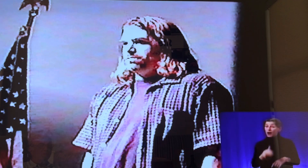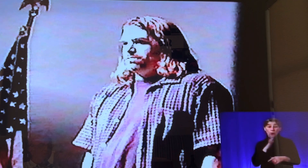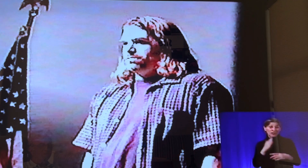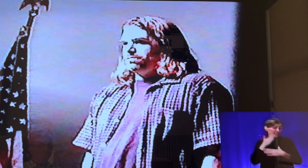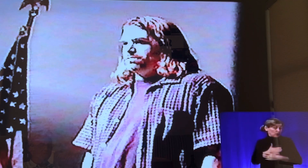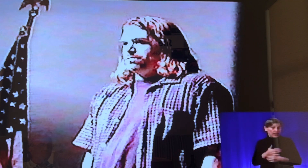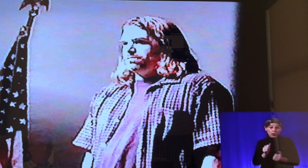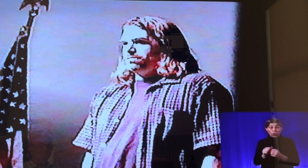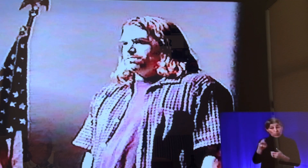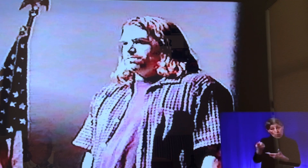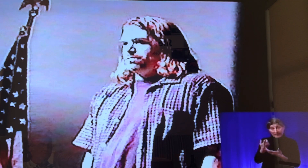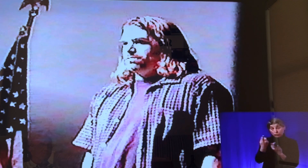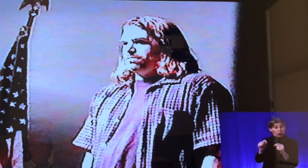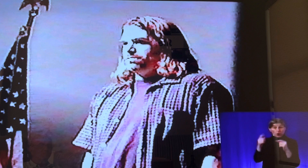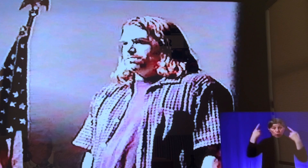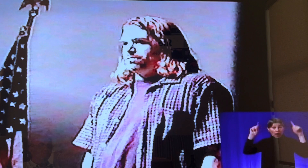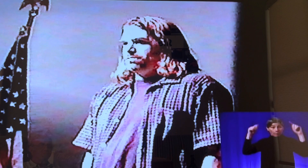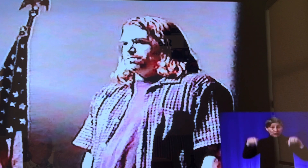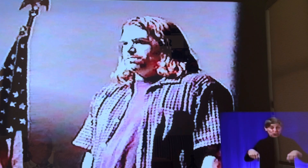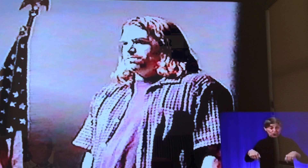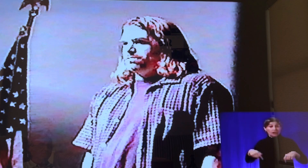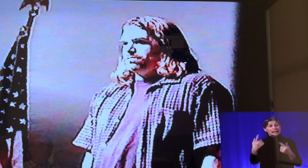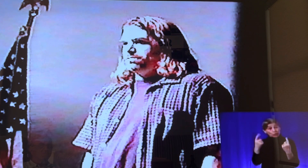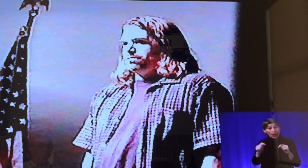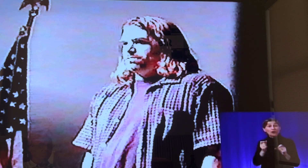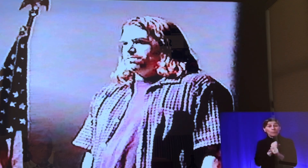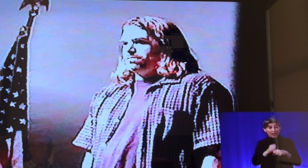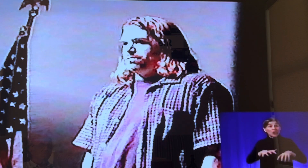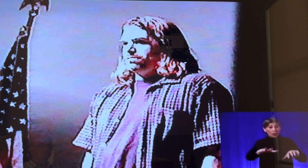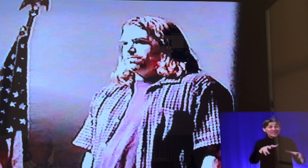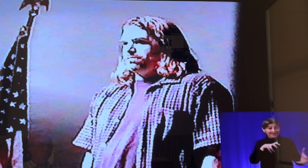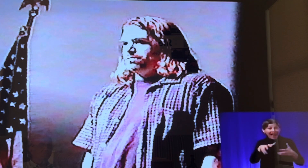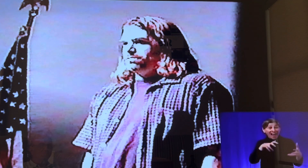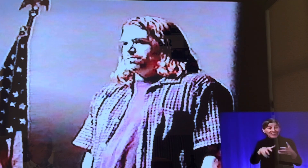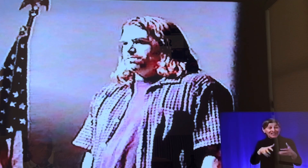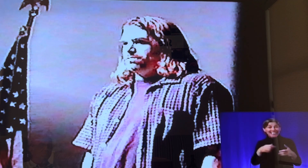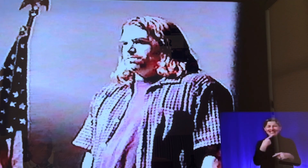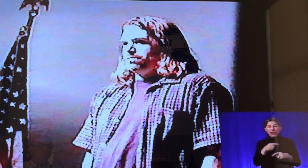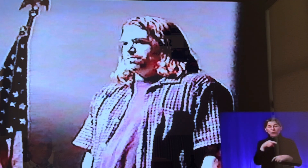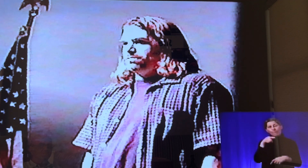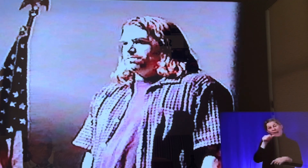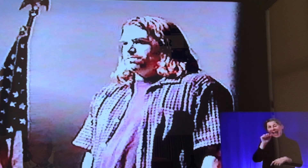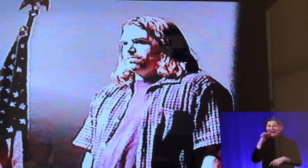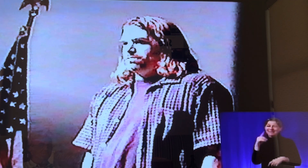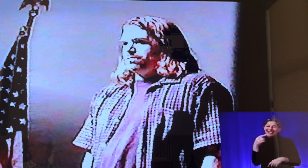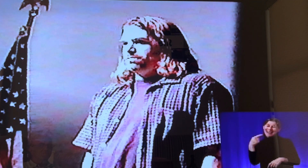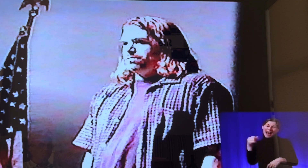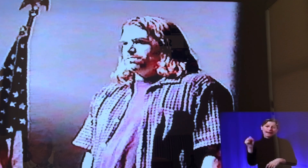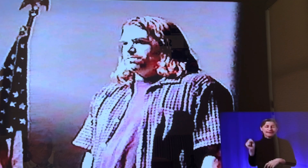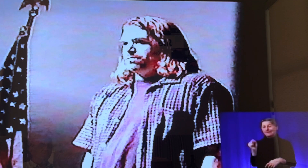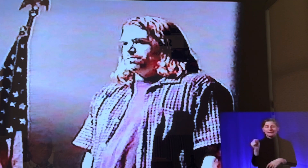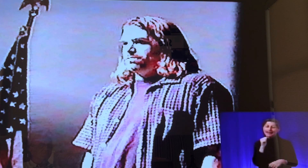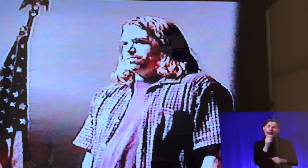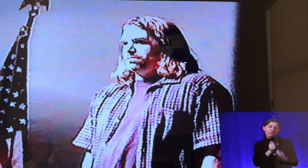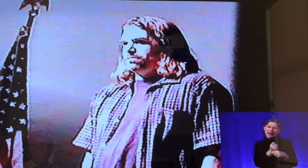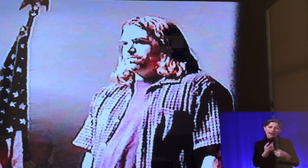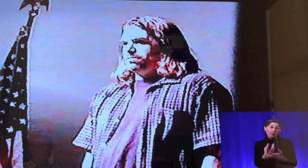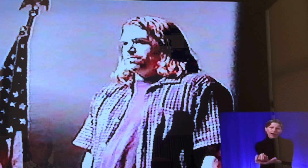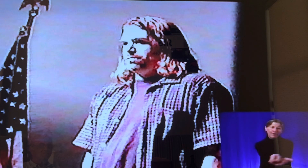with what he's trying to do here. He's trying to get the audience to laugh. Saying you passed gas is not going to make them laugh, so you've got to come out with